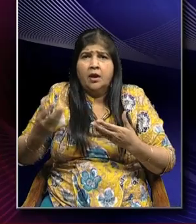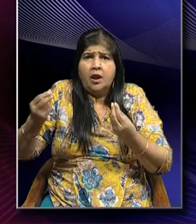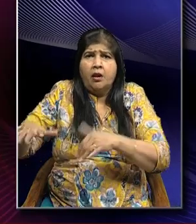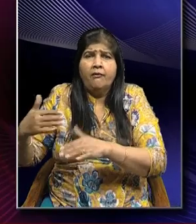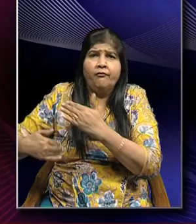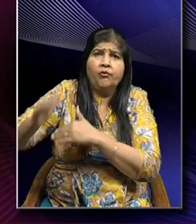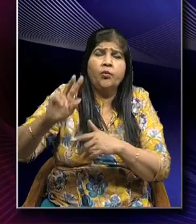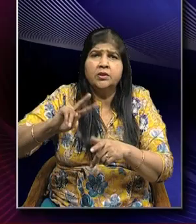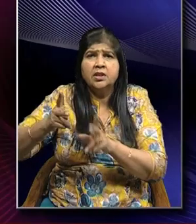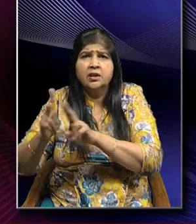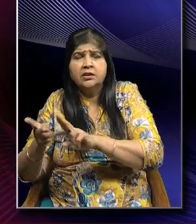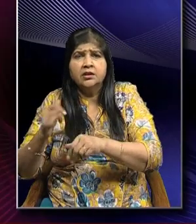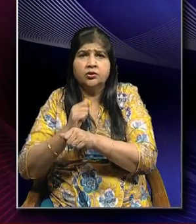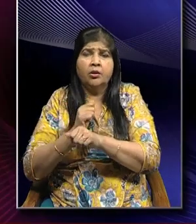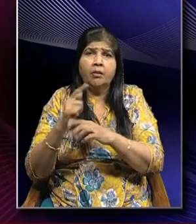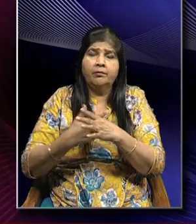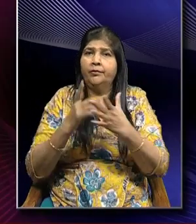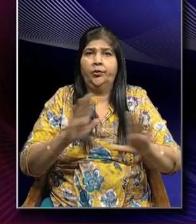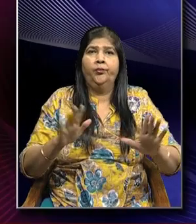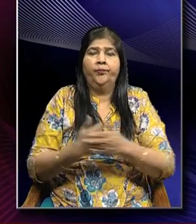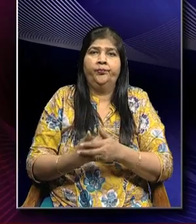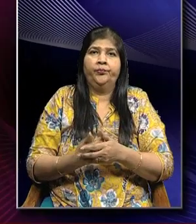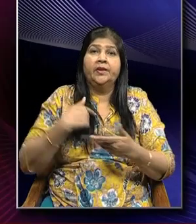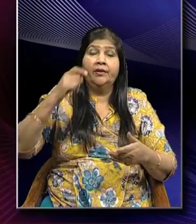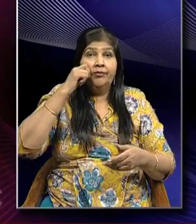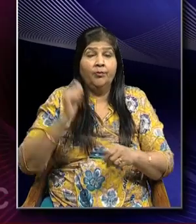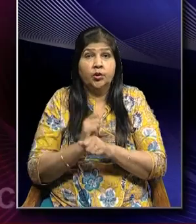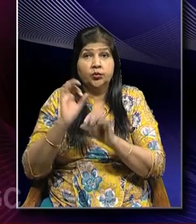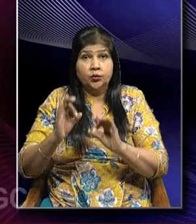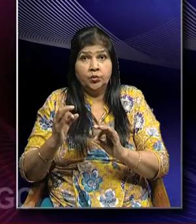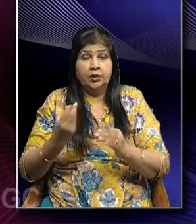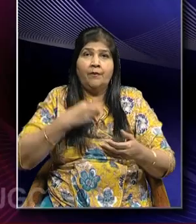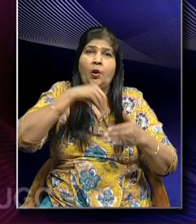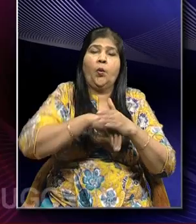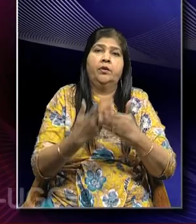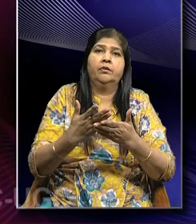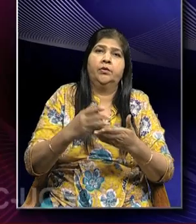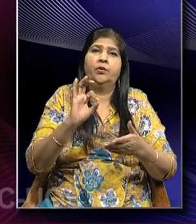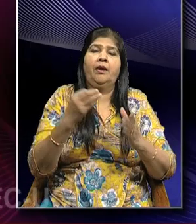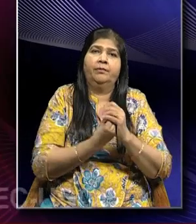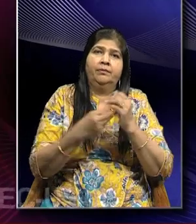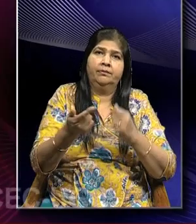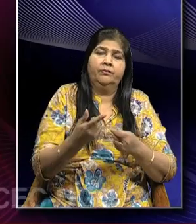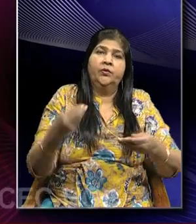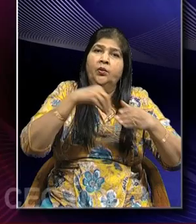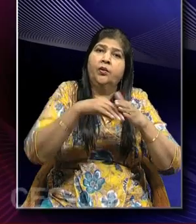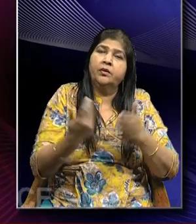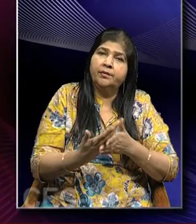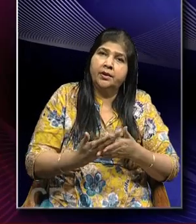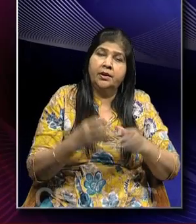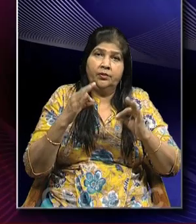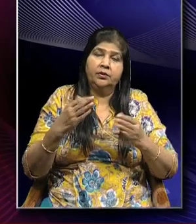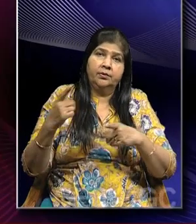being regarded as an asset by your company, then of course they would also contribute significantly, they would also contribute